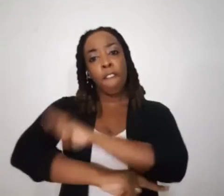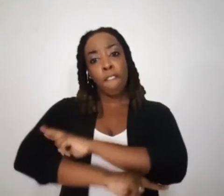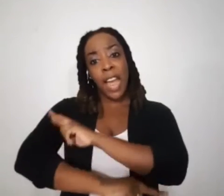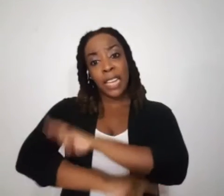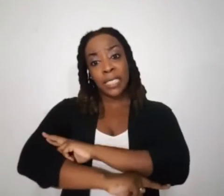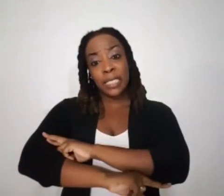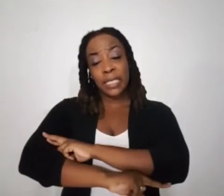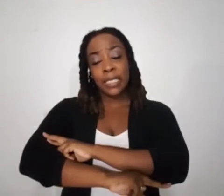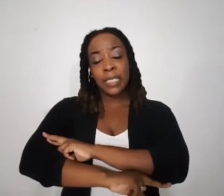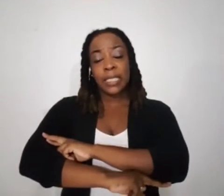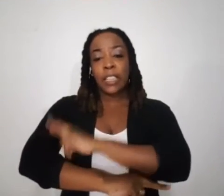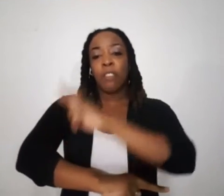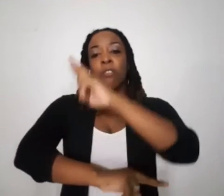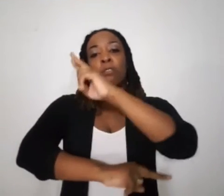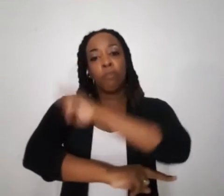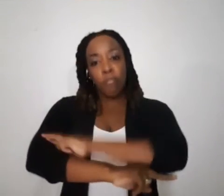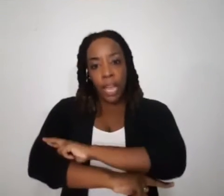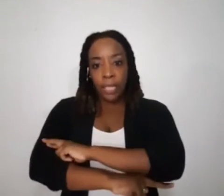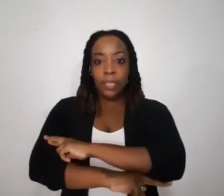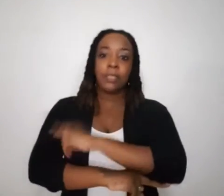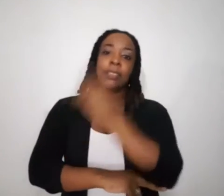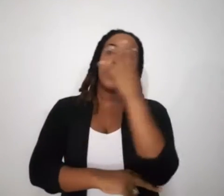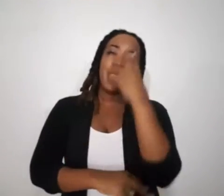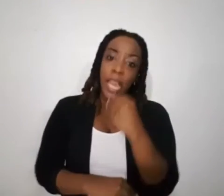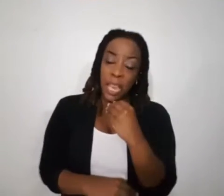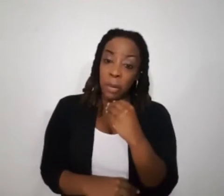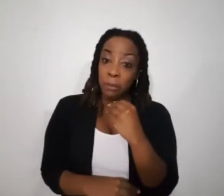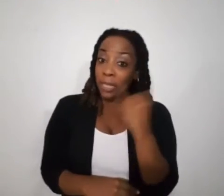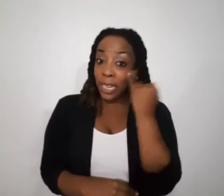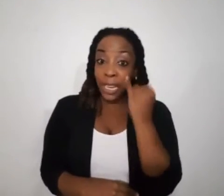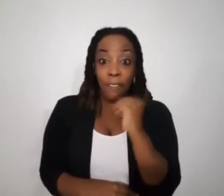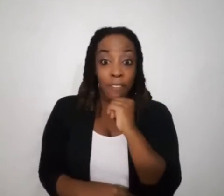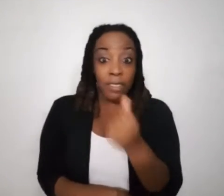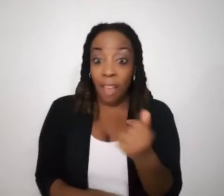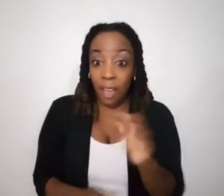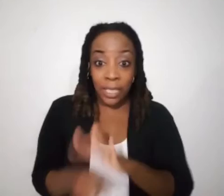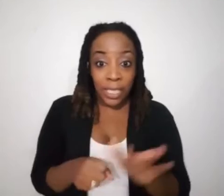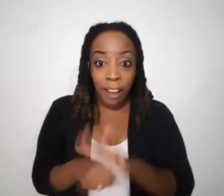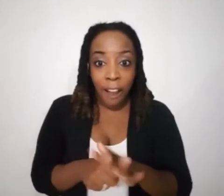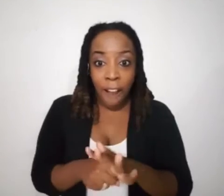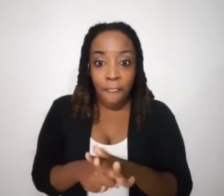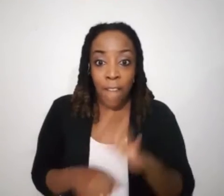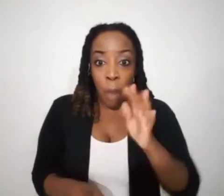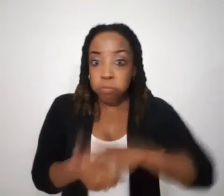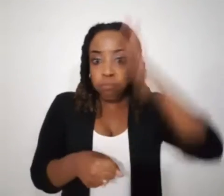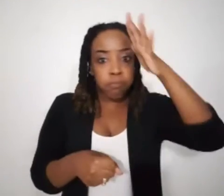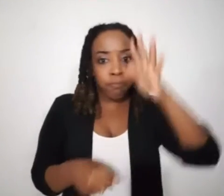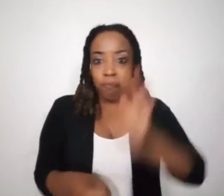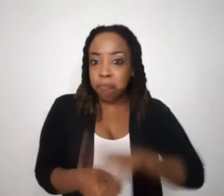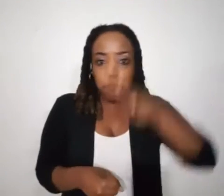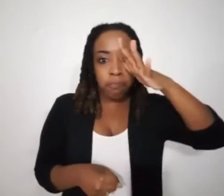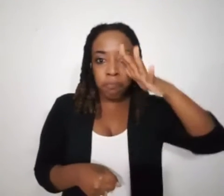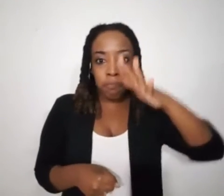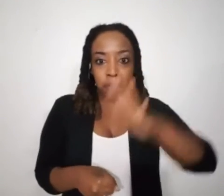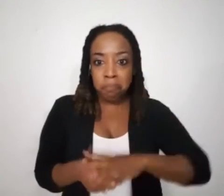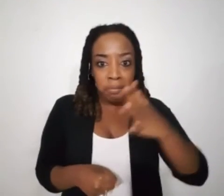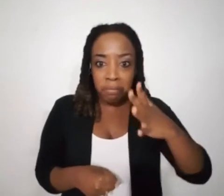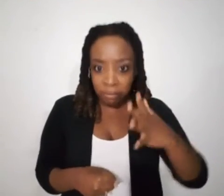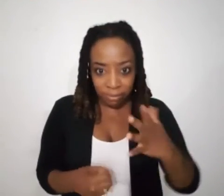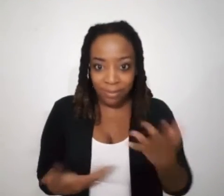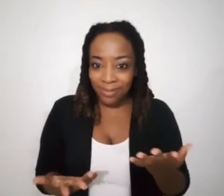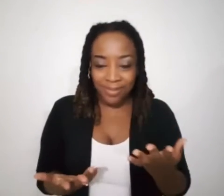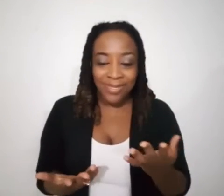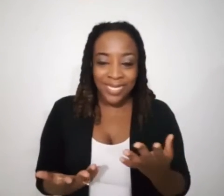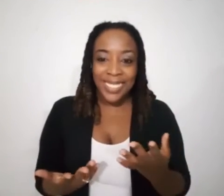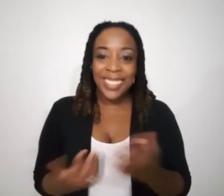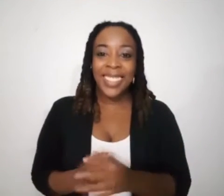don't rest well, it makes you more irritable. And the things that your children do, though they may not be a big deal,